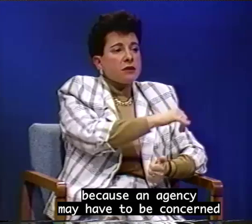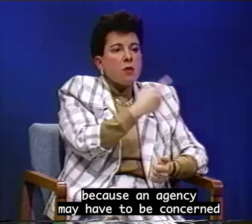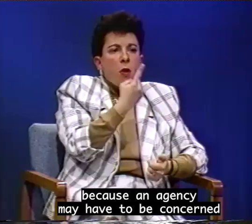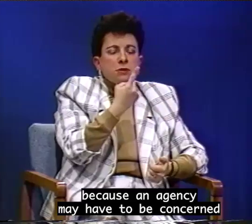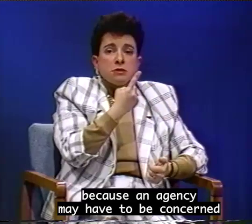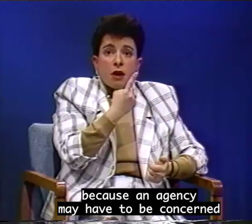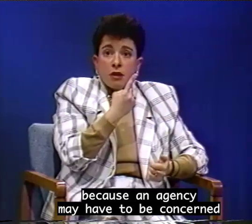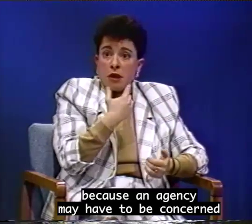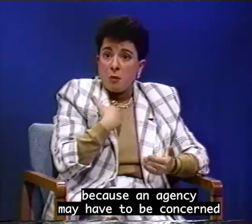agency